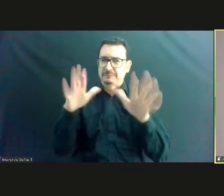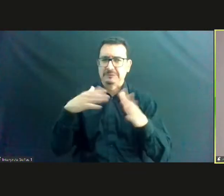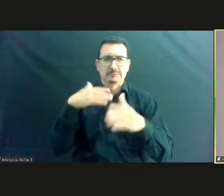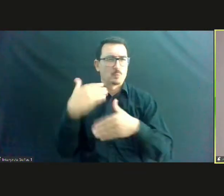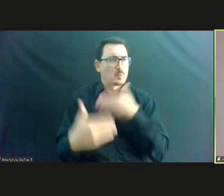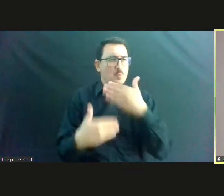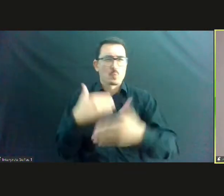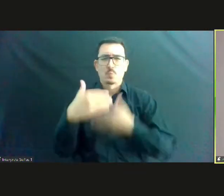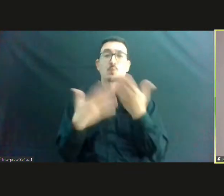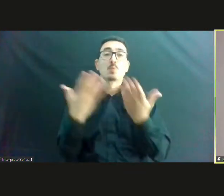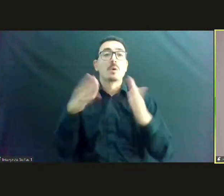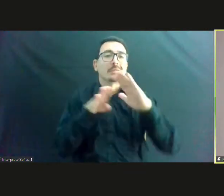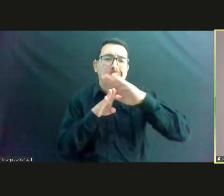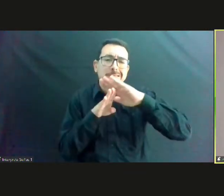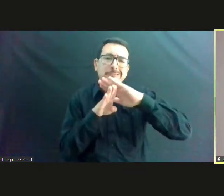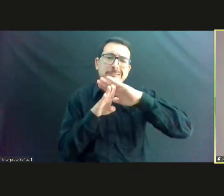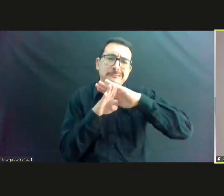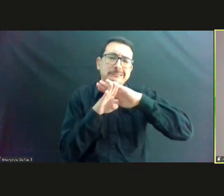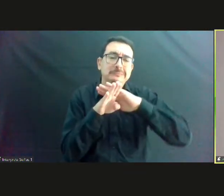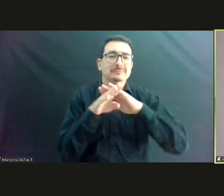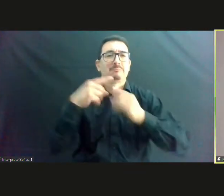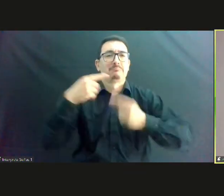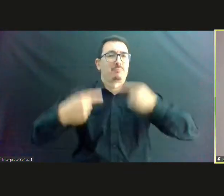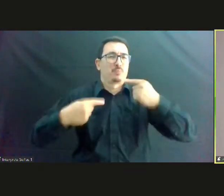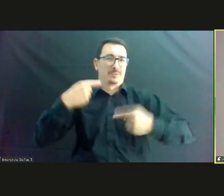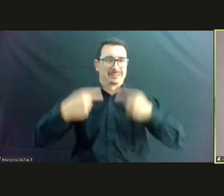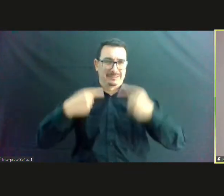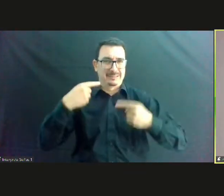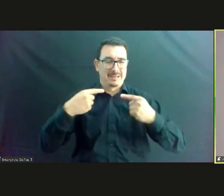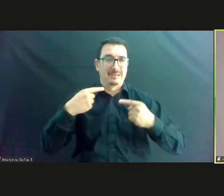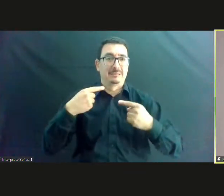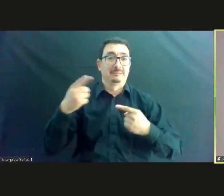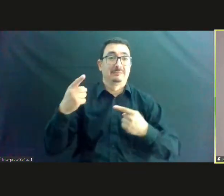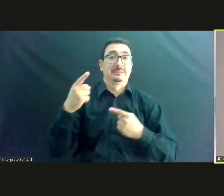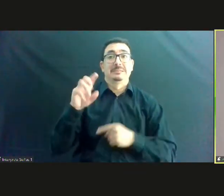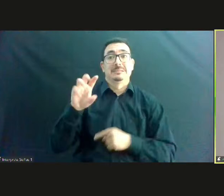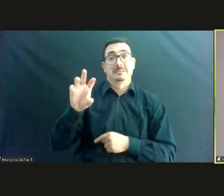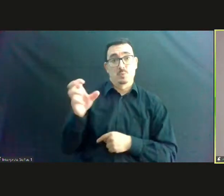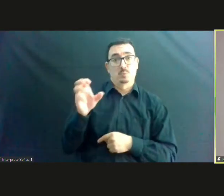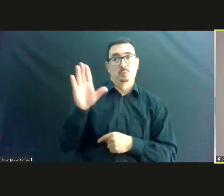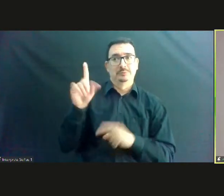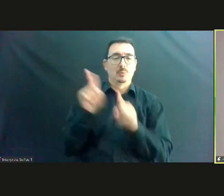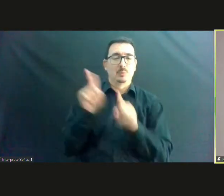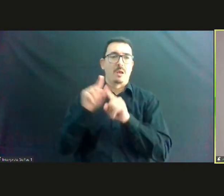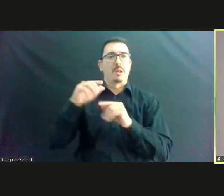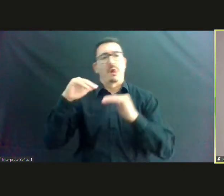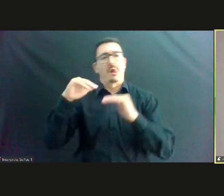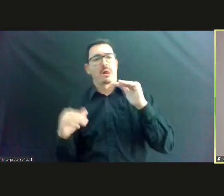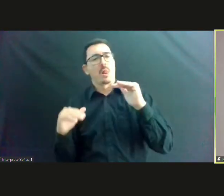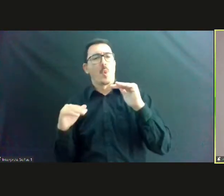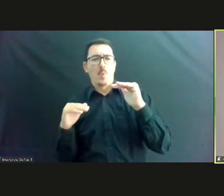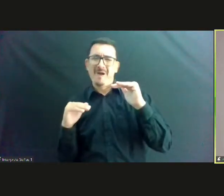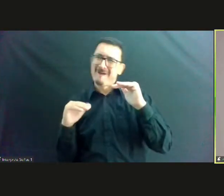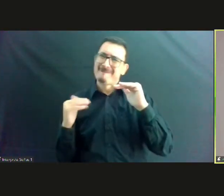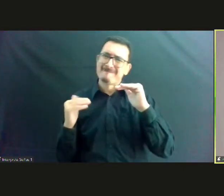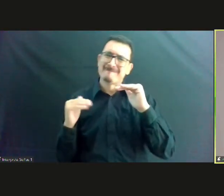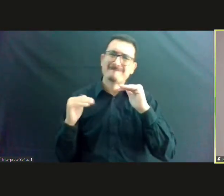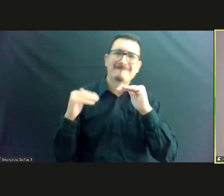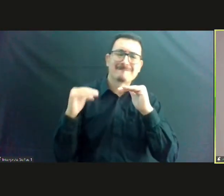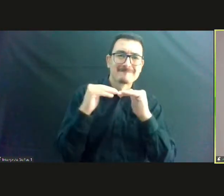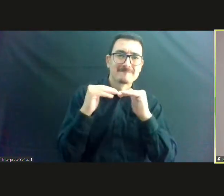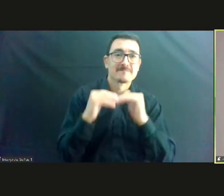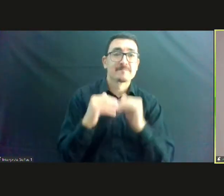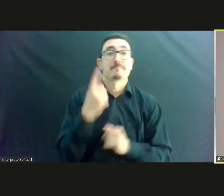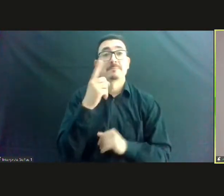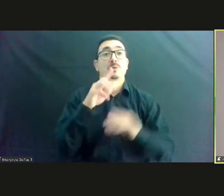Angola to the United Nations in New York from 1998 to 2004. She joined the Ministry of External